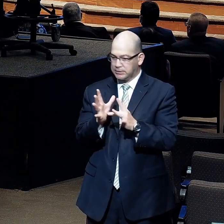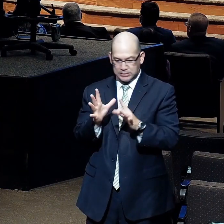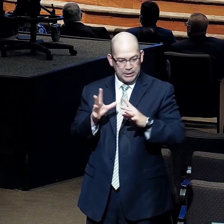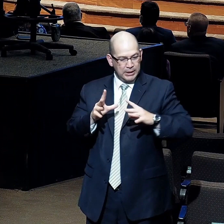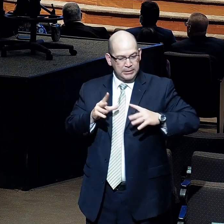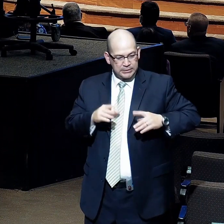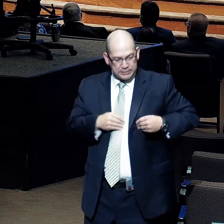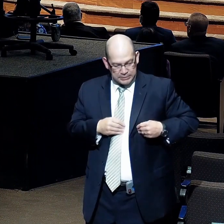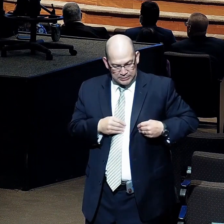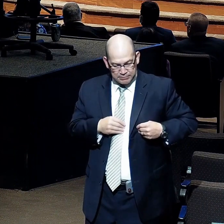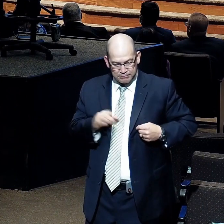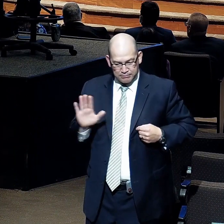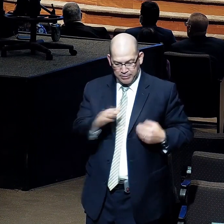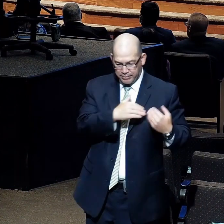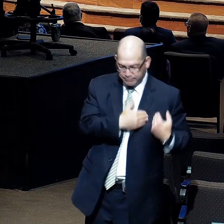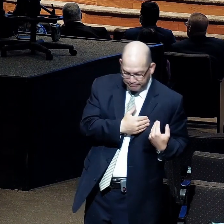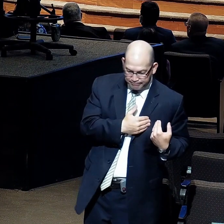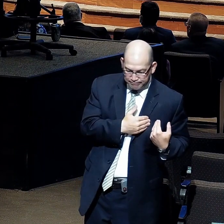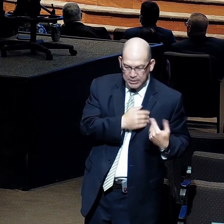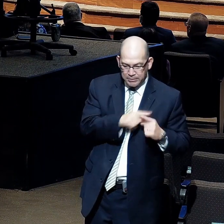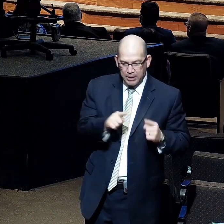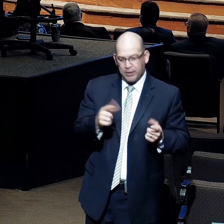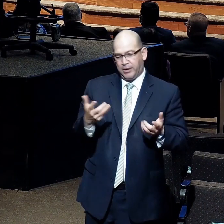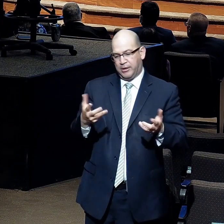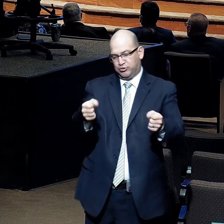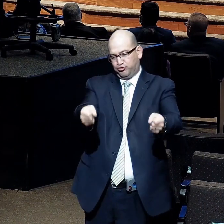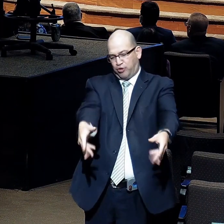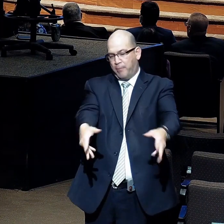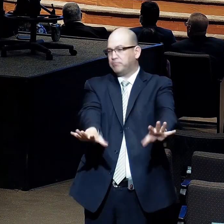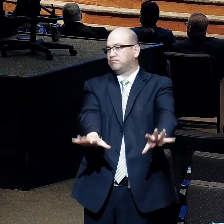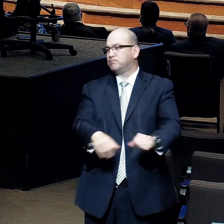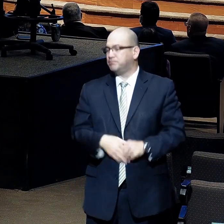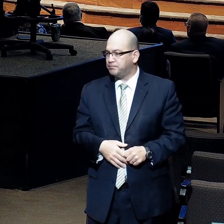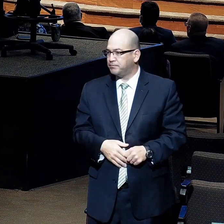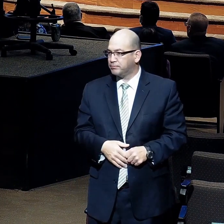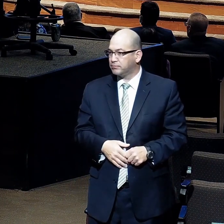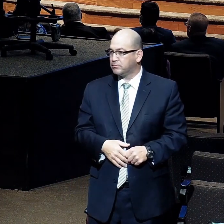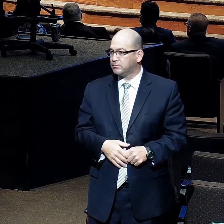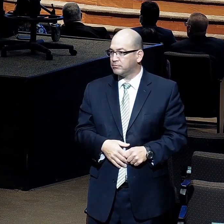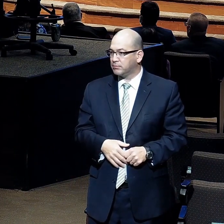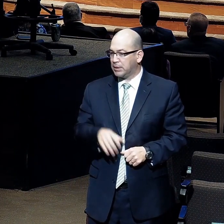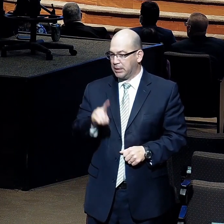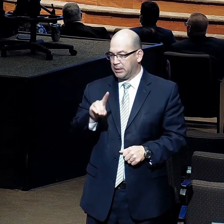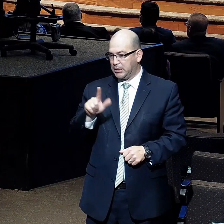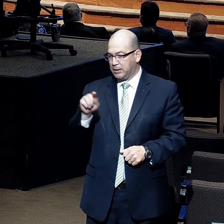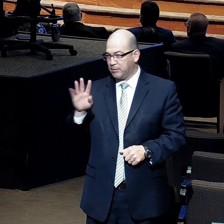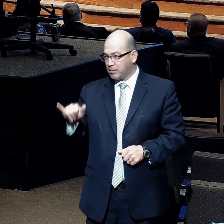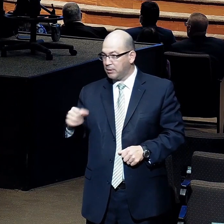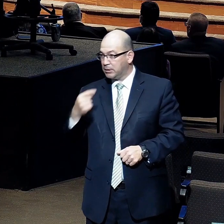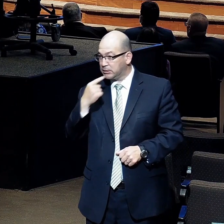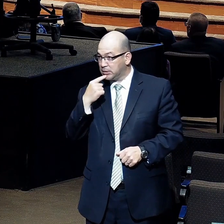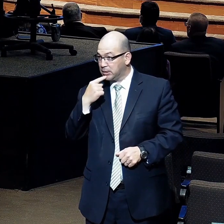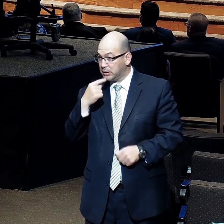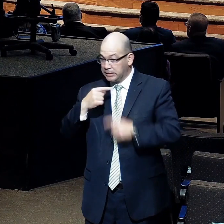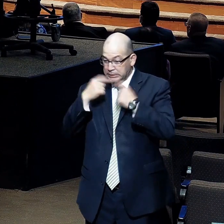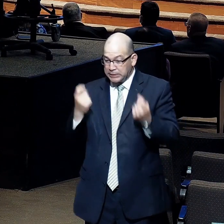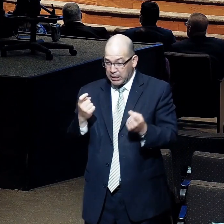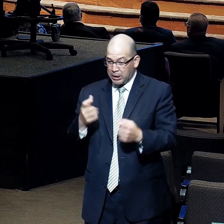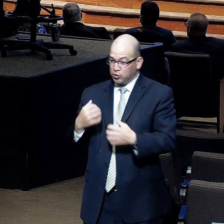offense against him. D.L. Moody once said, "The voice of sin is loud, but the voice of forgiveness is